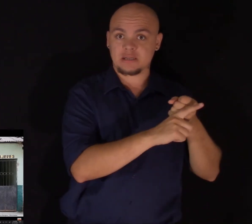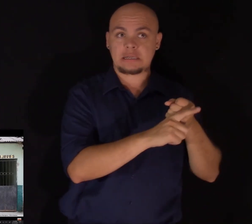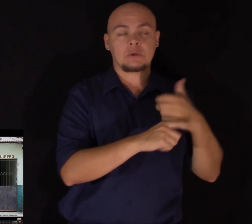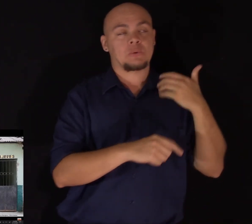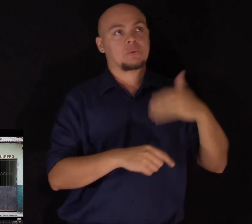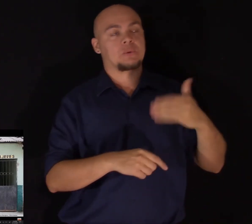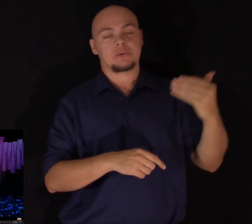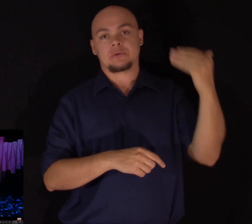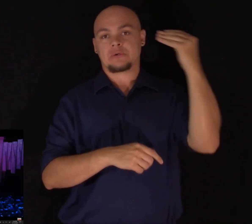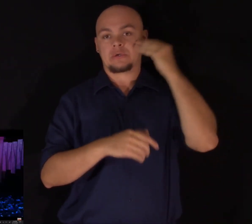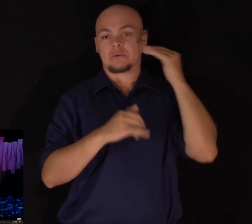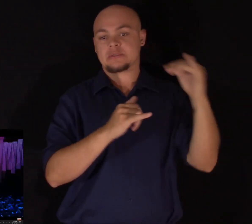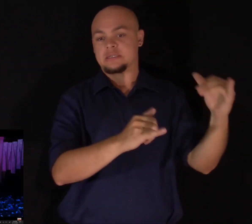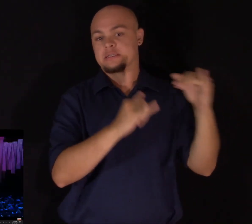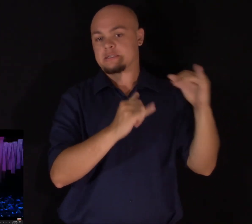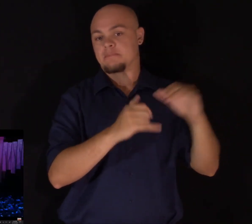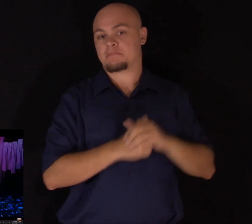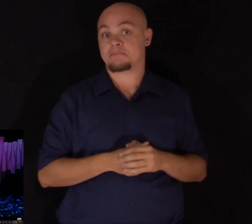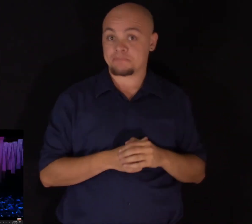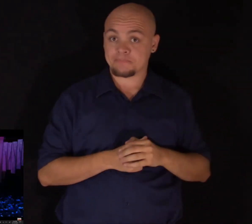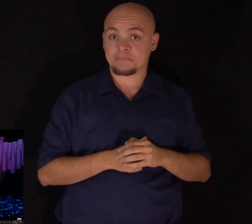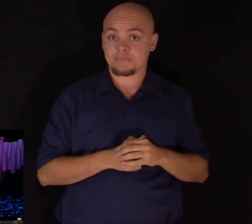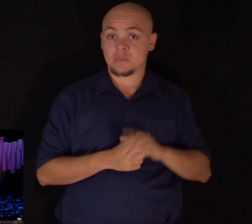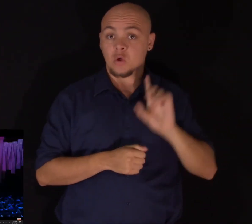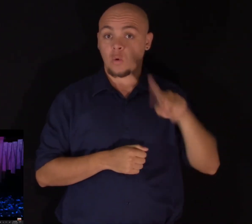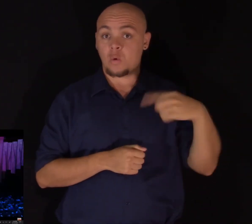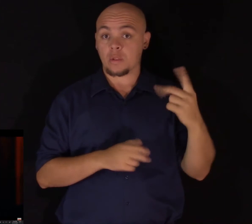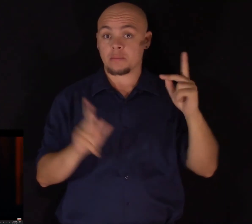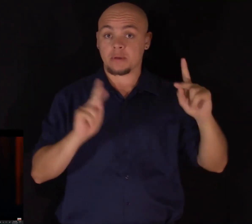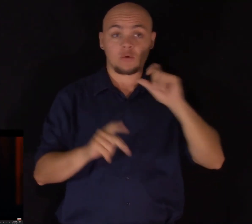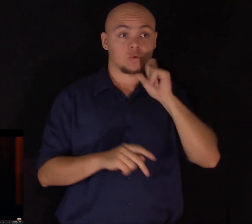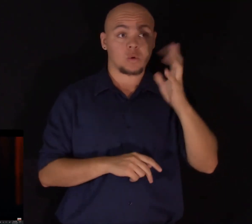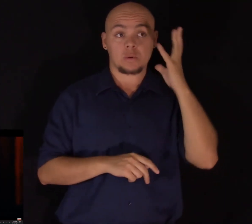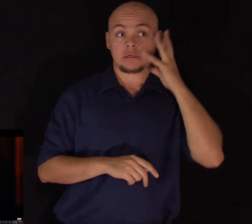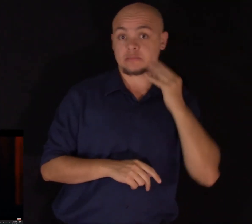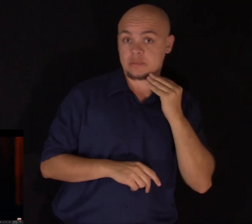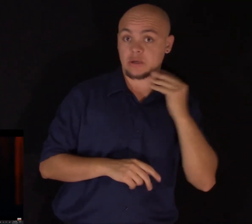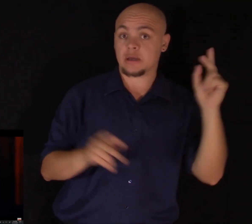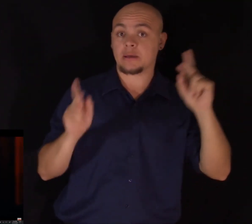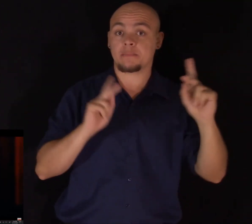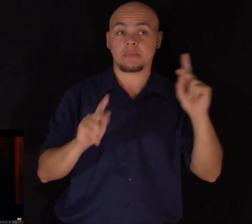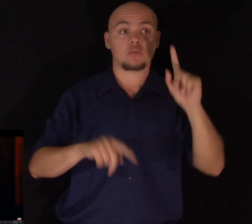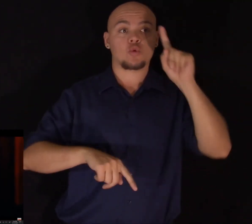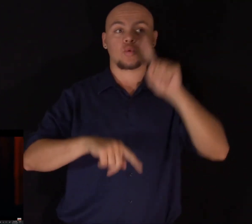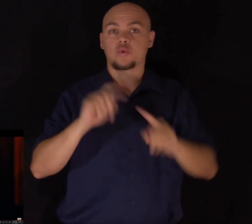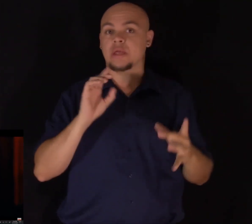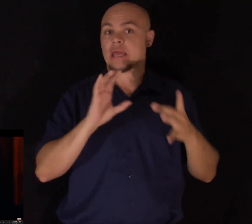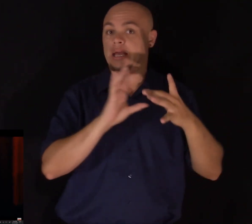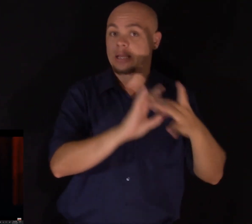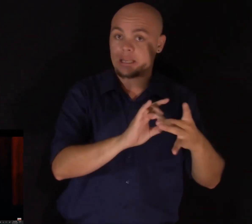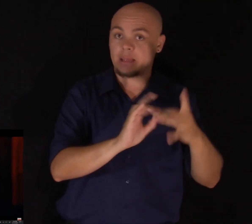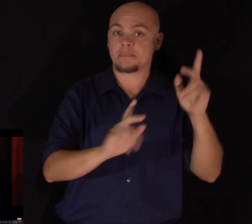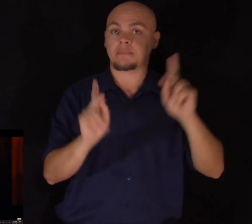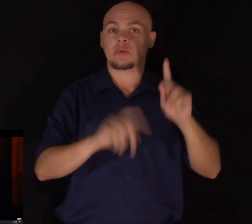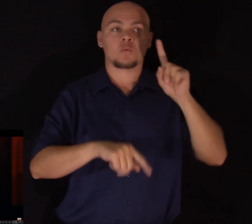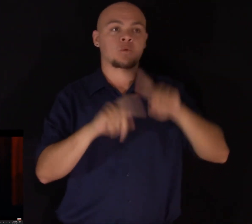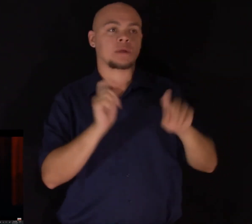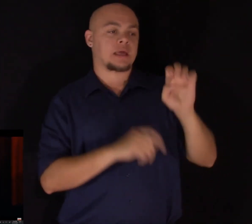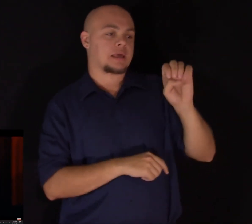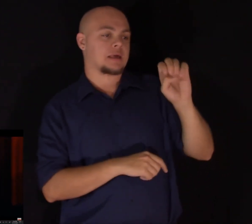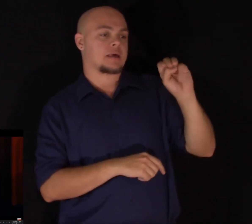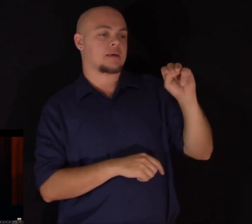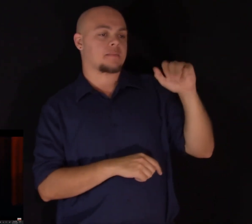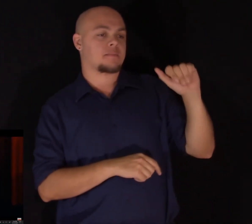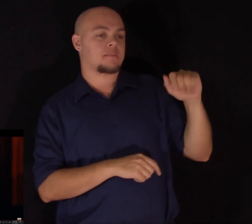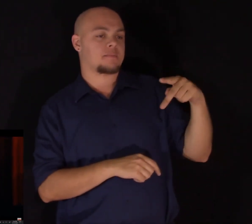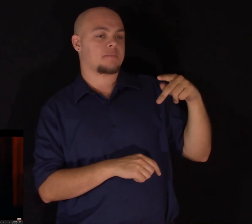shame. We're pretty sure that the only people who don't experience shame are people who have no capacity for connection or empathy. Which